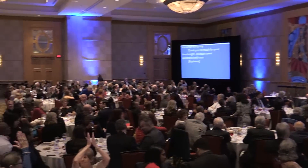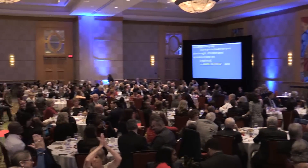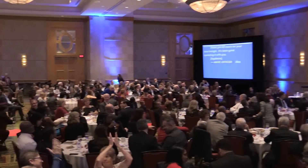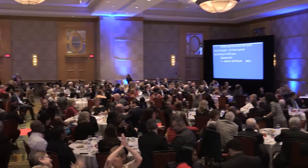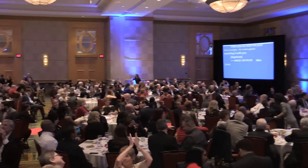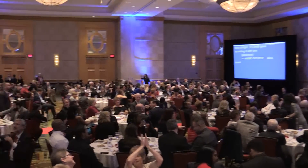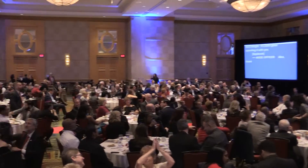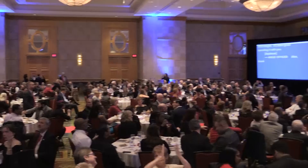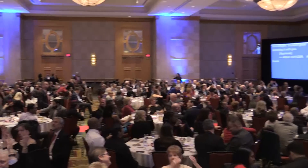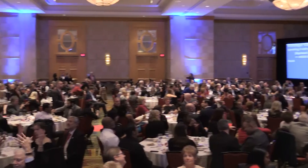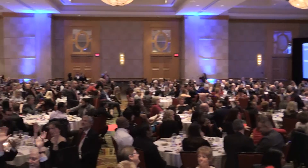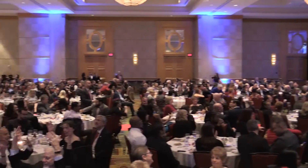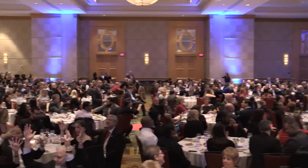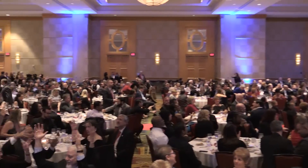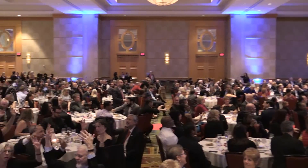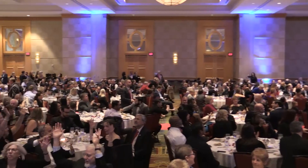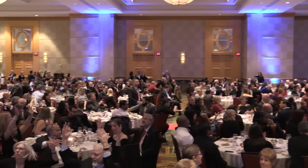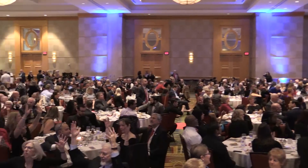This guy has inspired me.